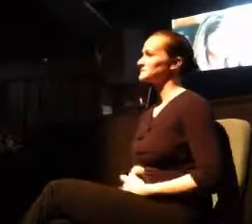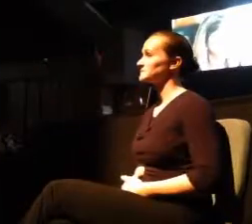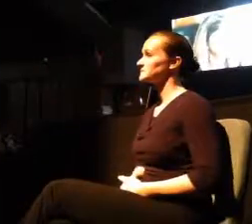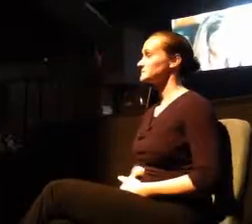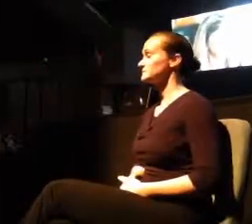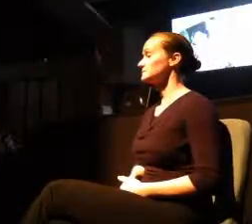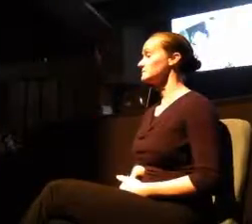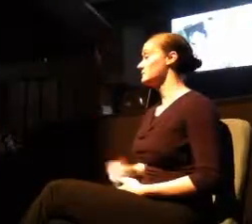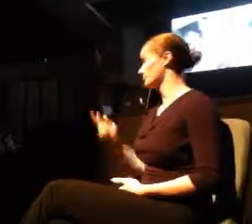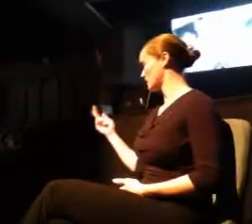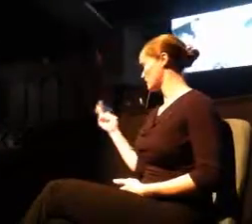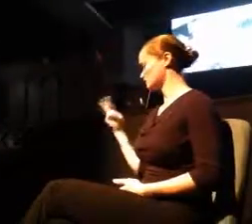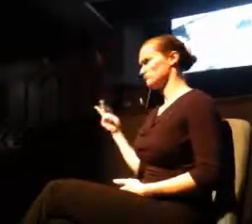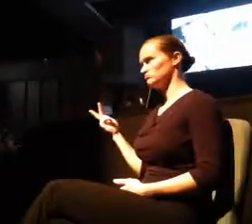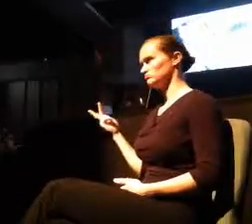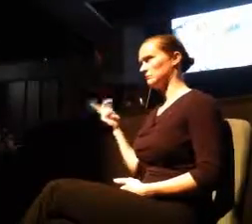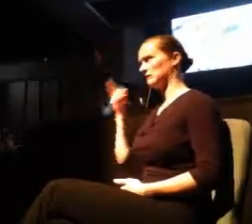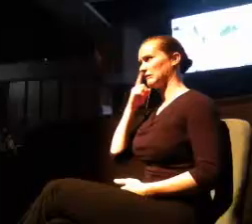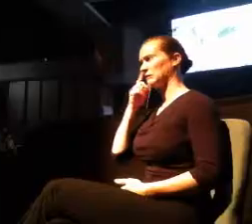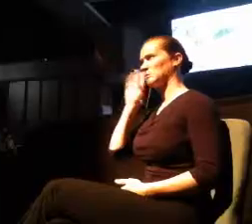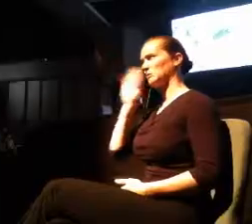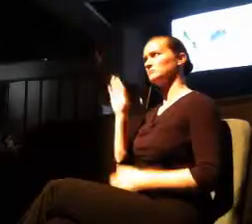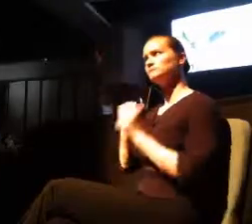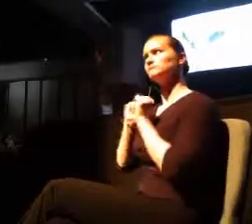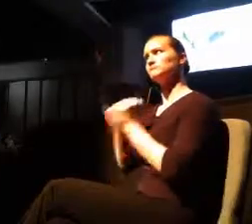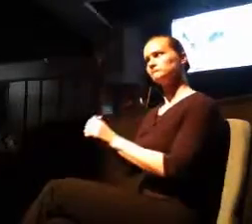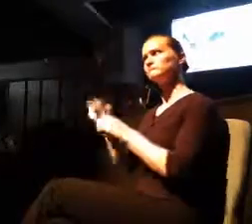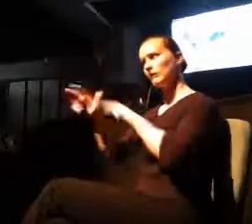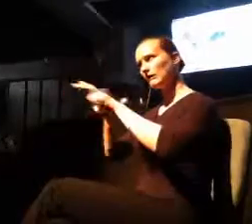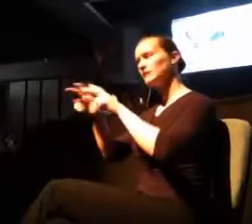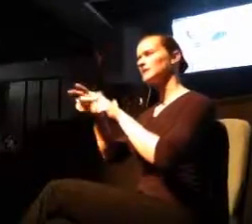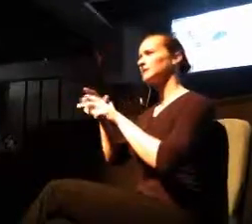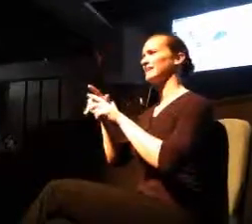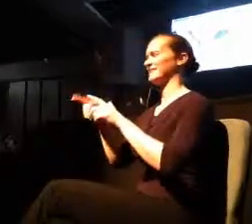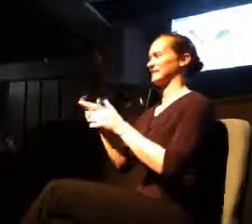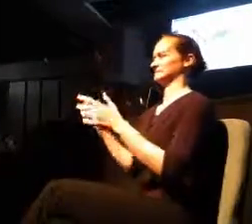we intended to keep doing that. And all of a sudden, he started having some trouble.